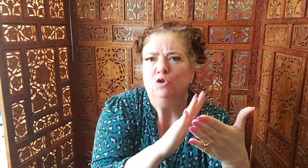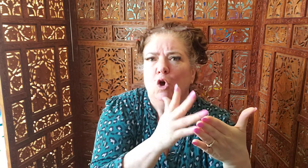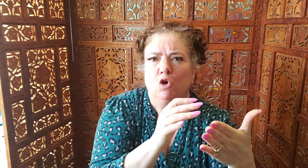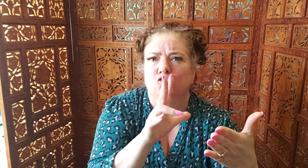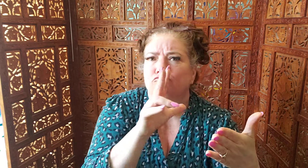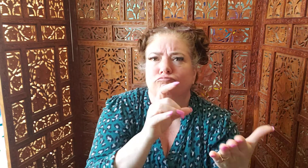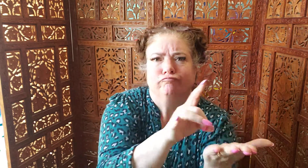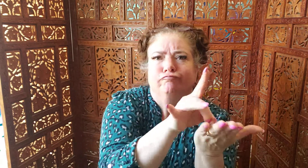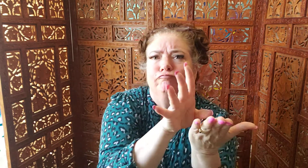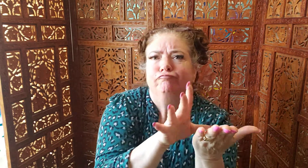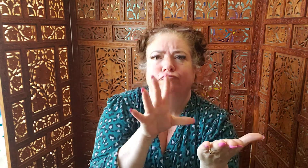the Palace.